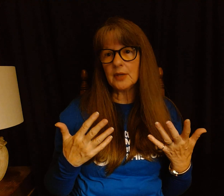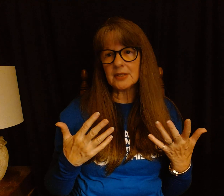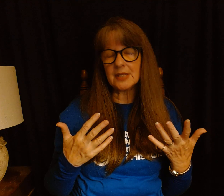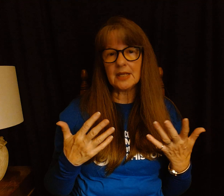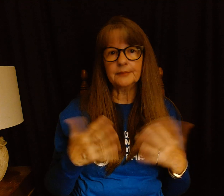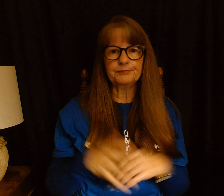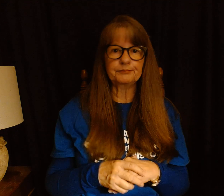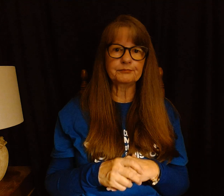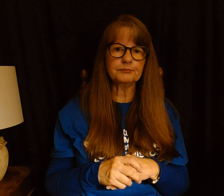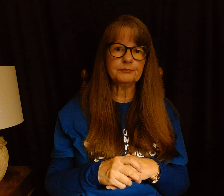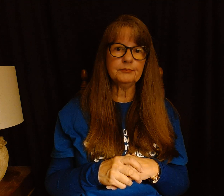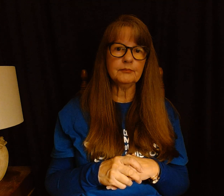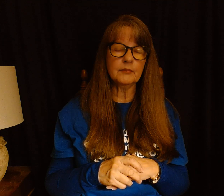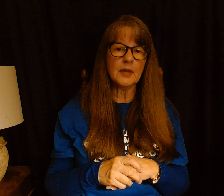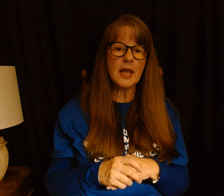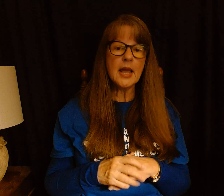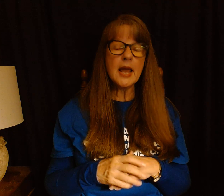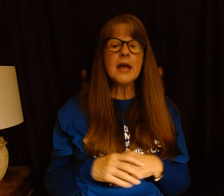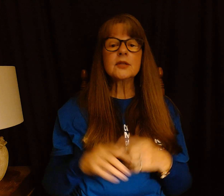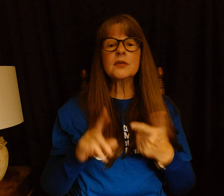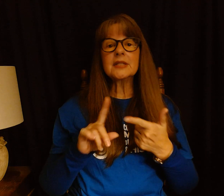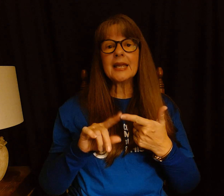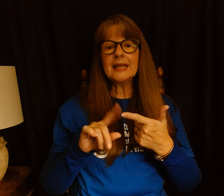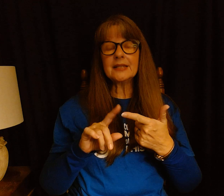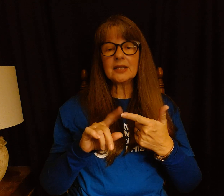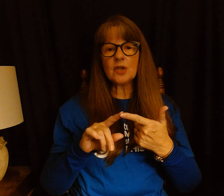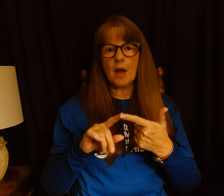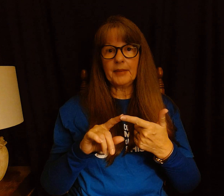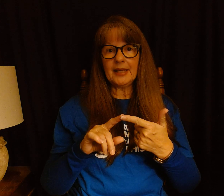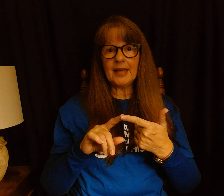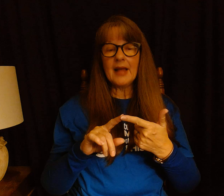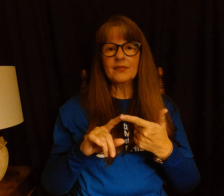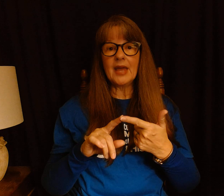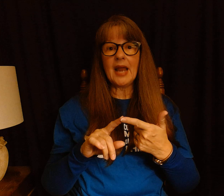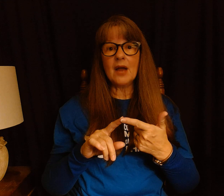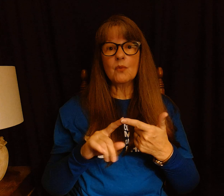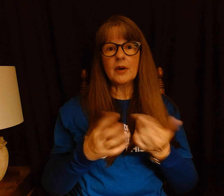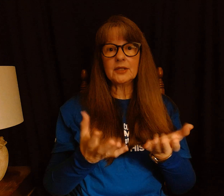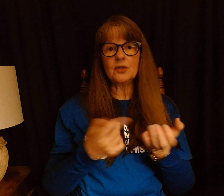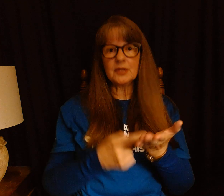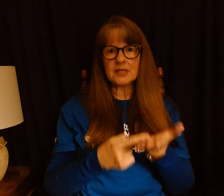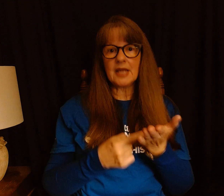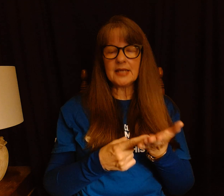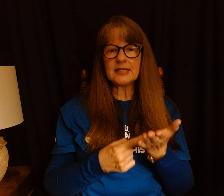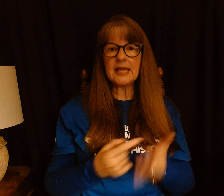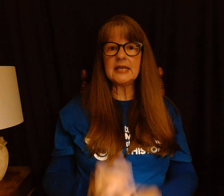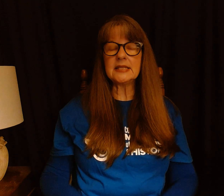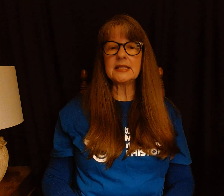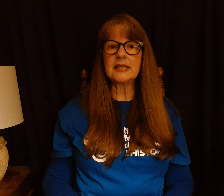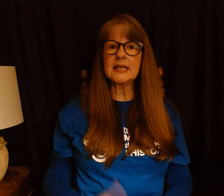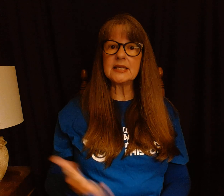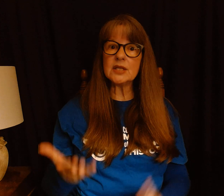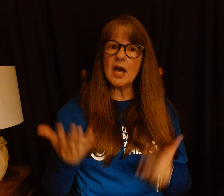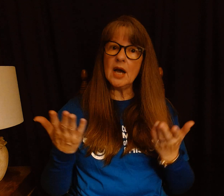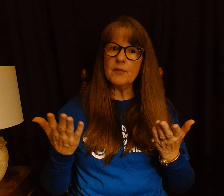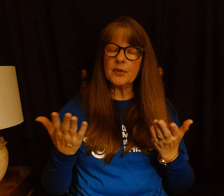see it. So the second topic that I wanted to discuss is this, there was